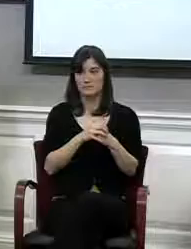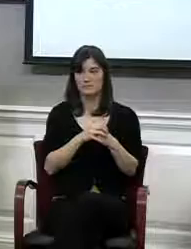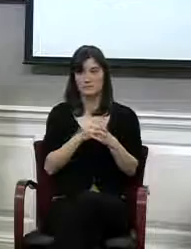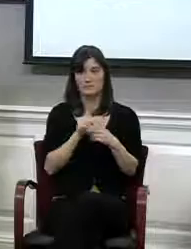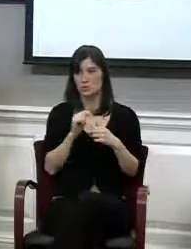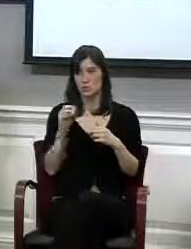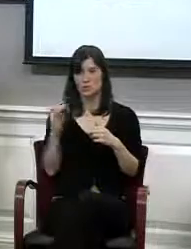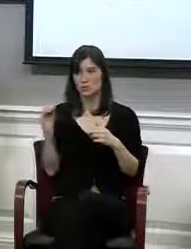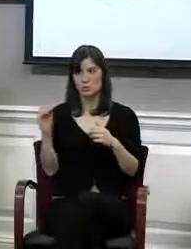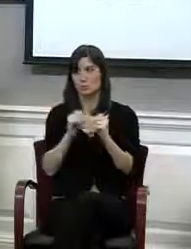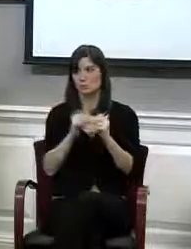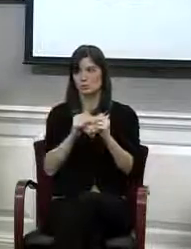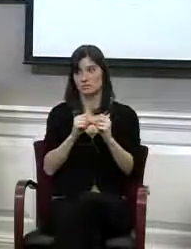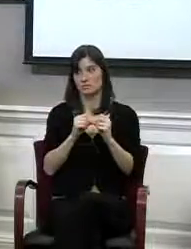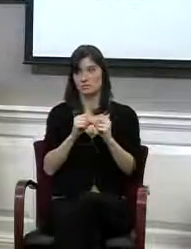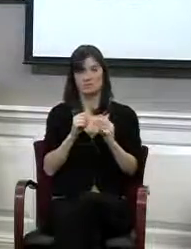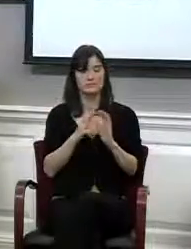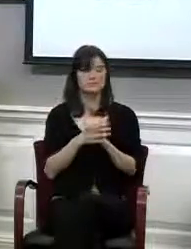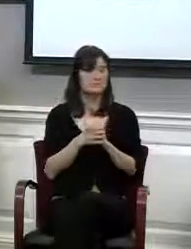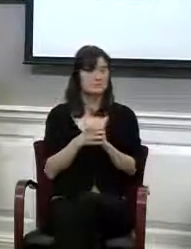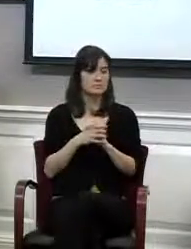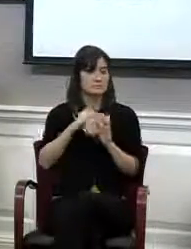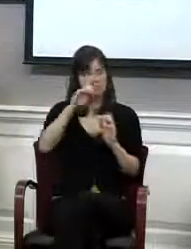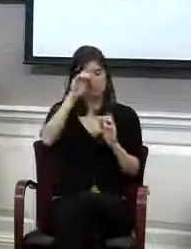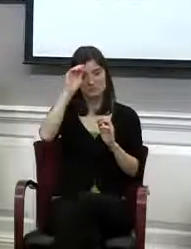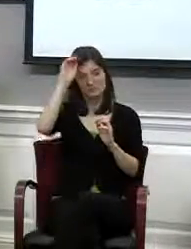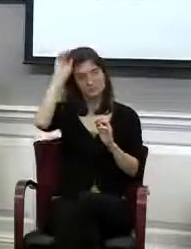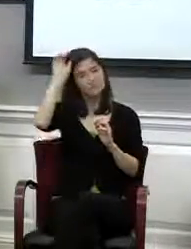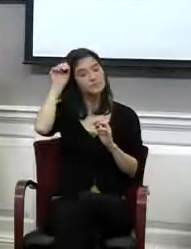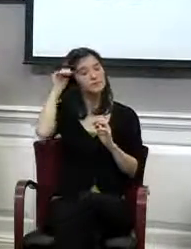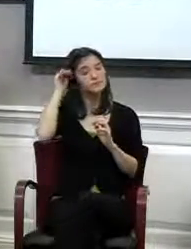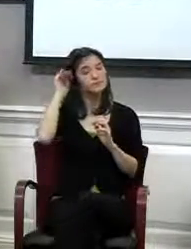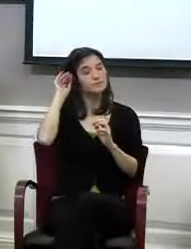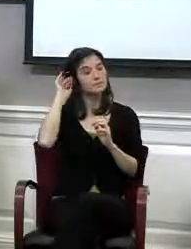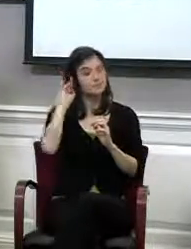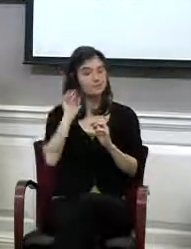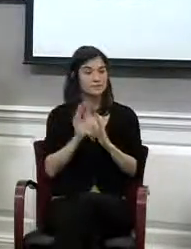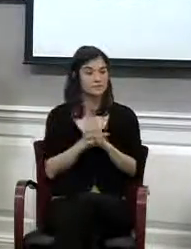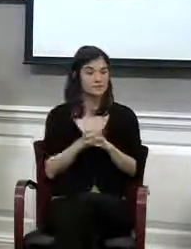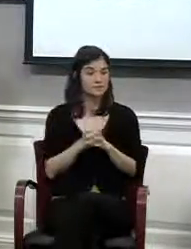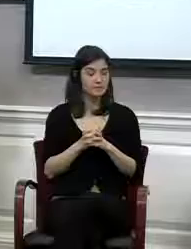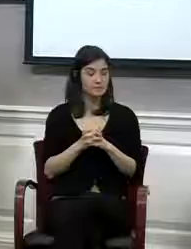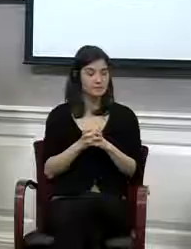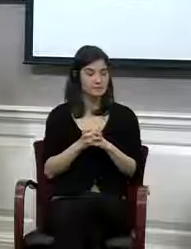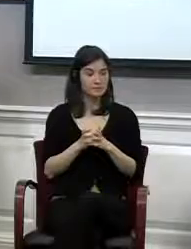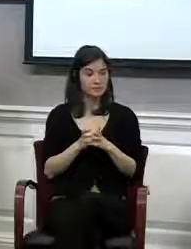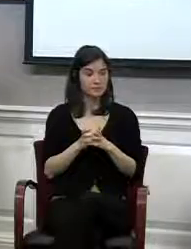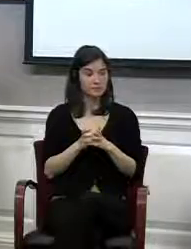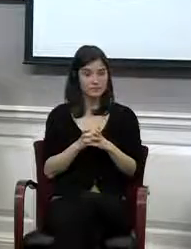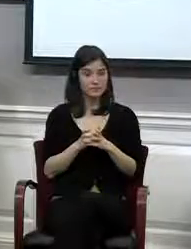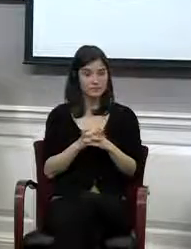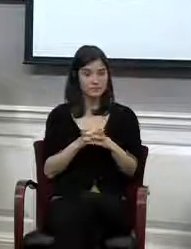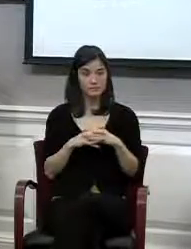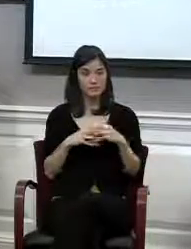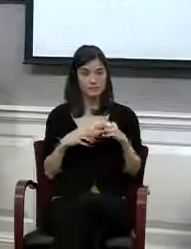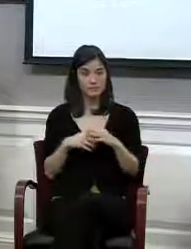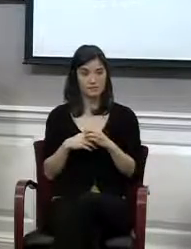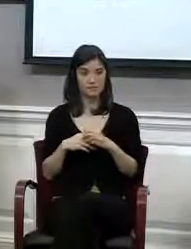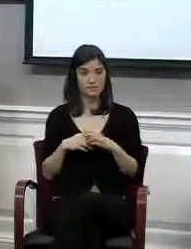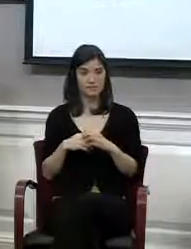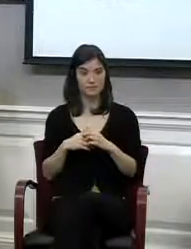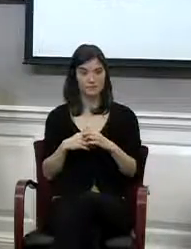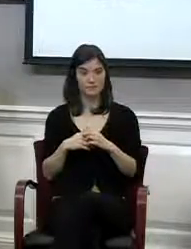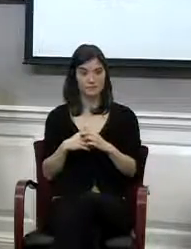over 3 years. While the population is different in each district that the organization covers, and that modifies their approach a